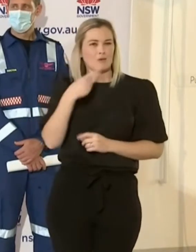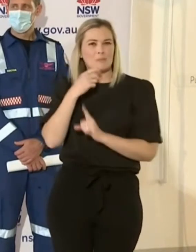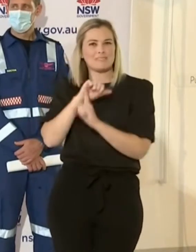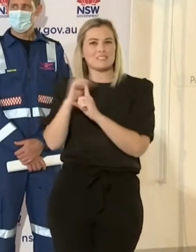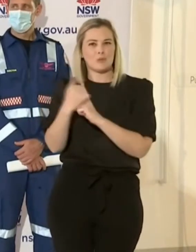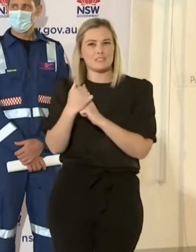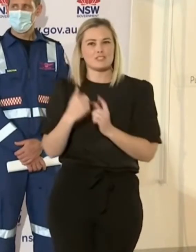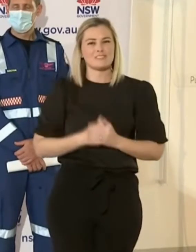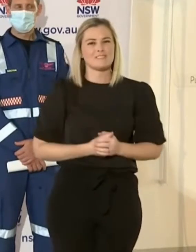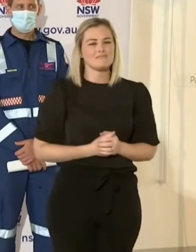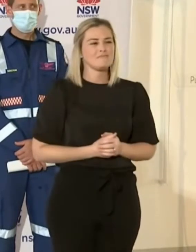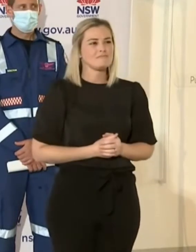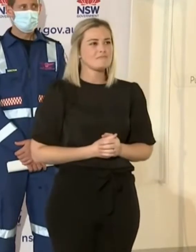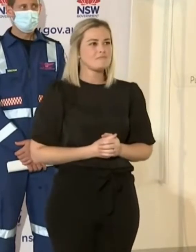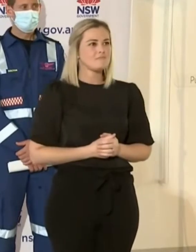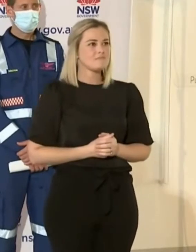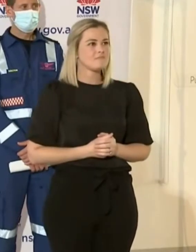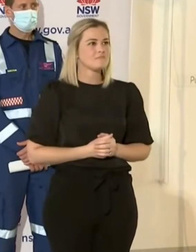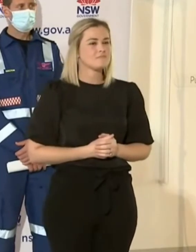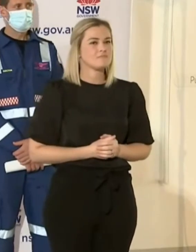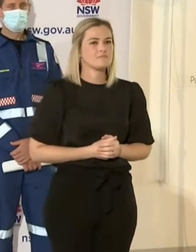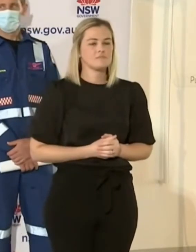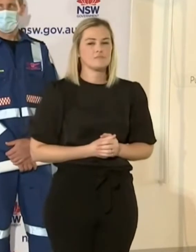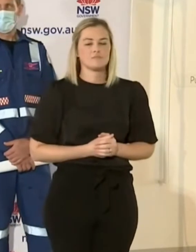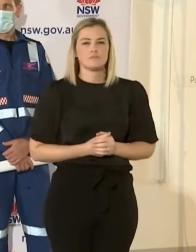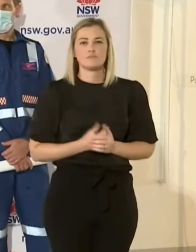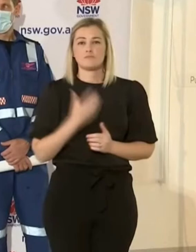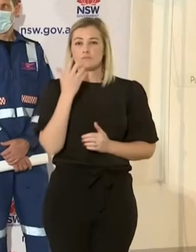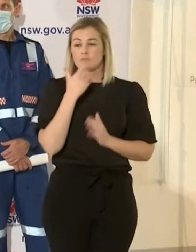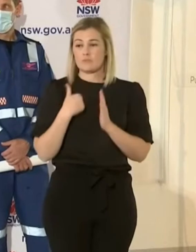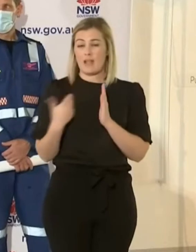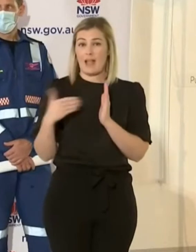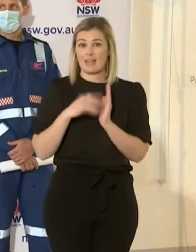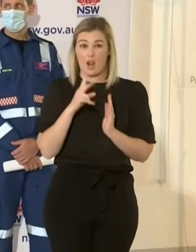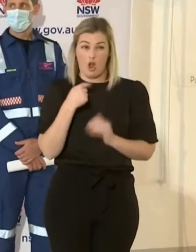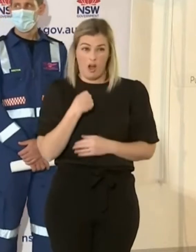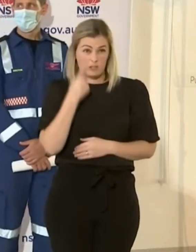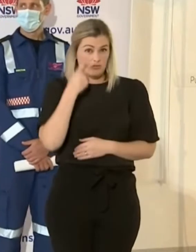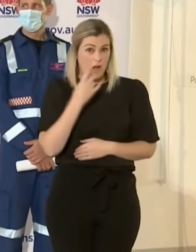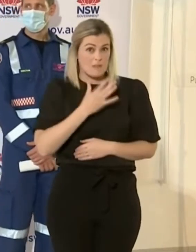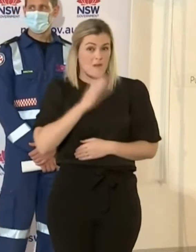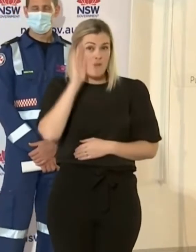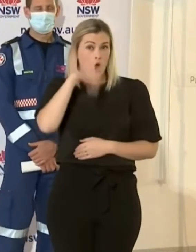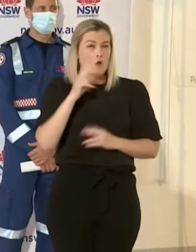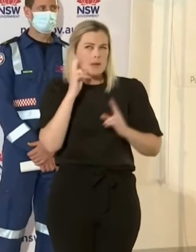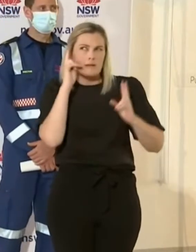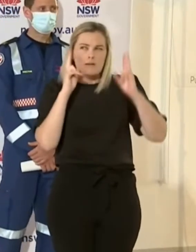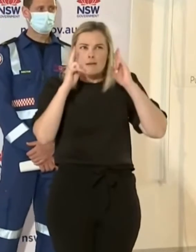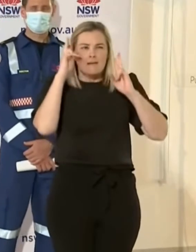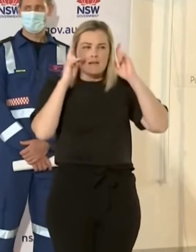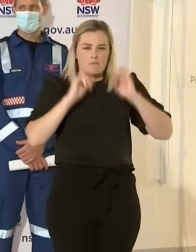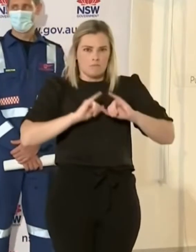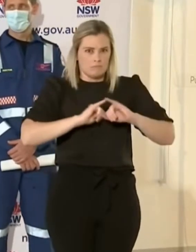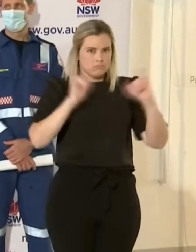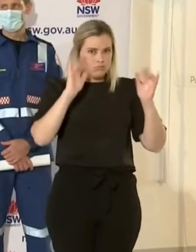as quickly as we can. To start getting back to normality. Can I just say I've had a go at doing my hair a few times, Lizzie, and it's a disaster. Looks all right. Yeah, thank